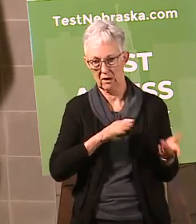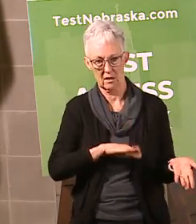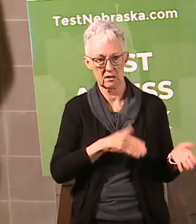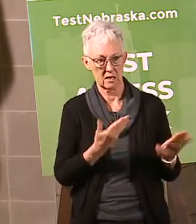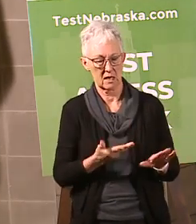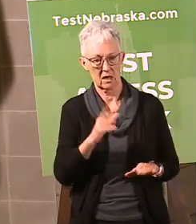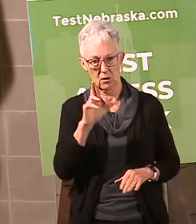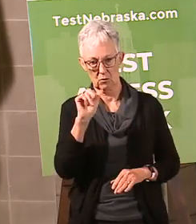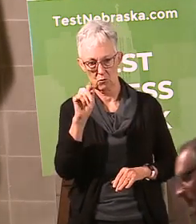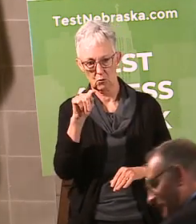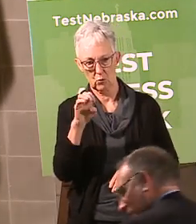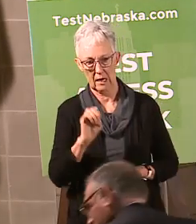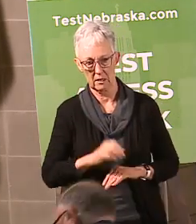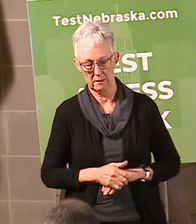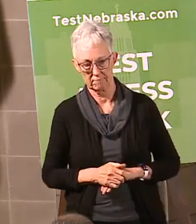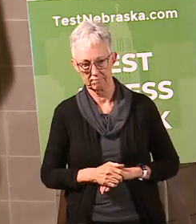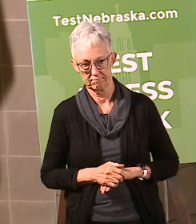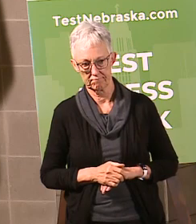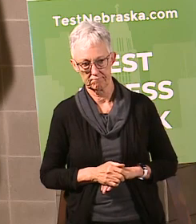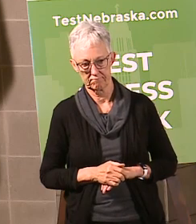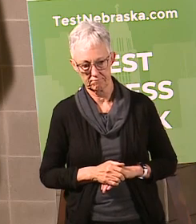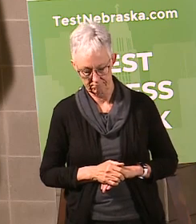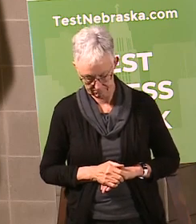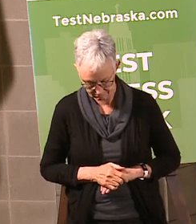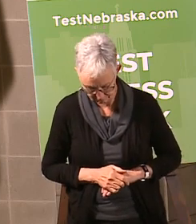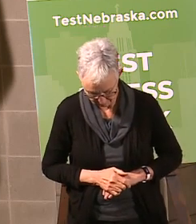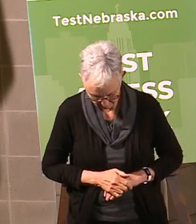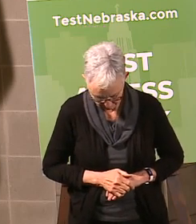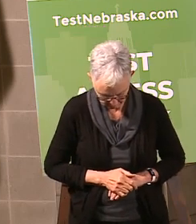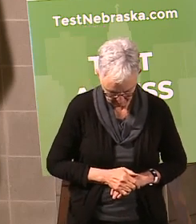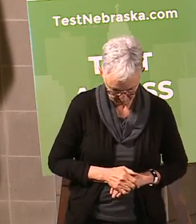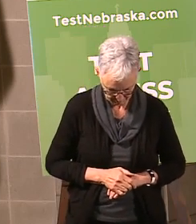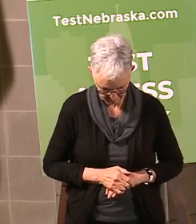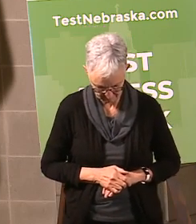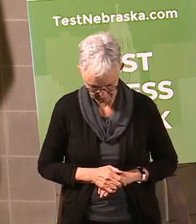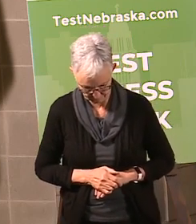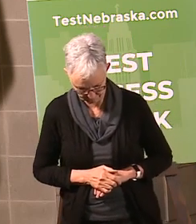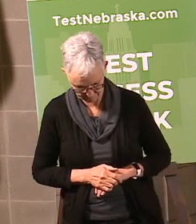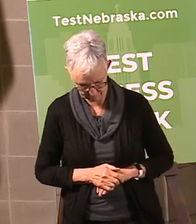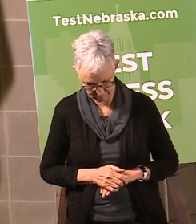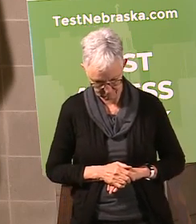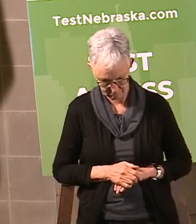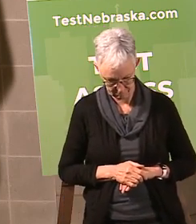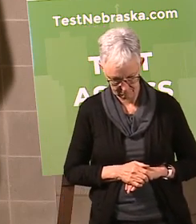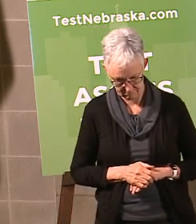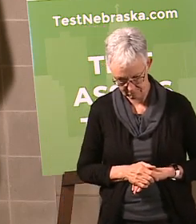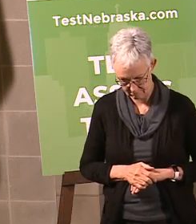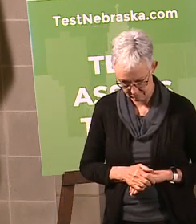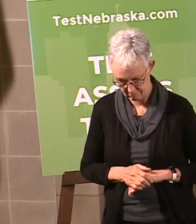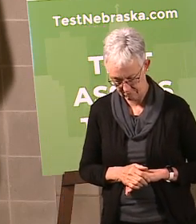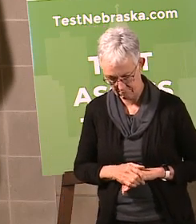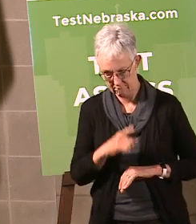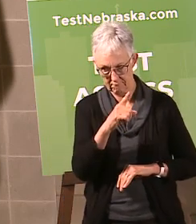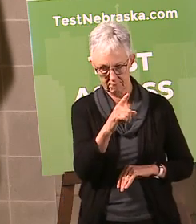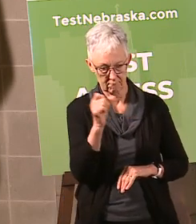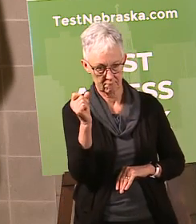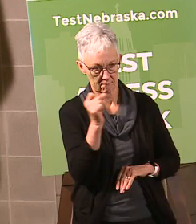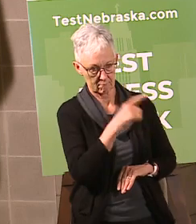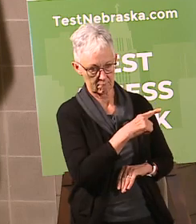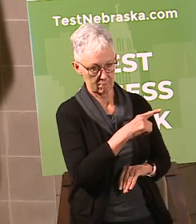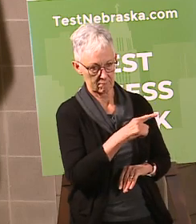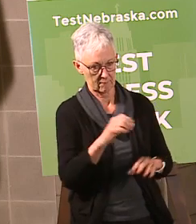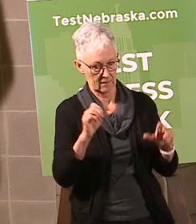Dave Schroeder from Caravan wants to know, since we are opening up youth baseball, can we expand that to include high school